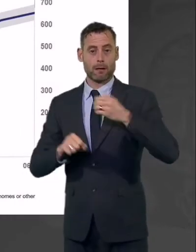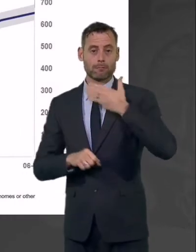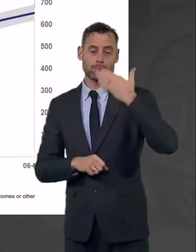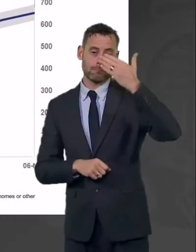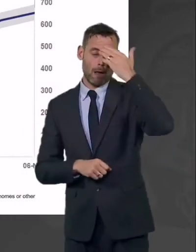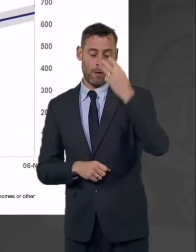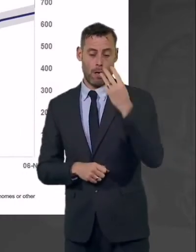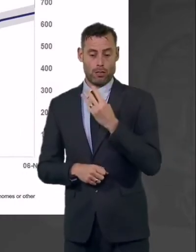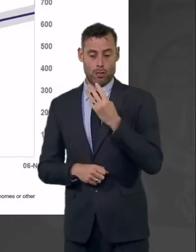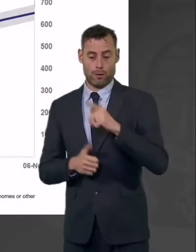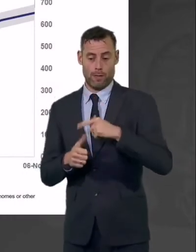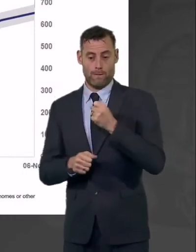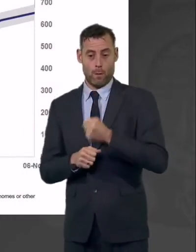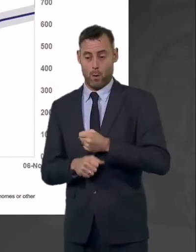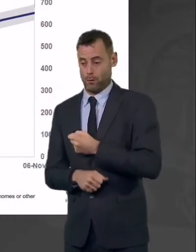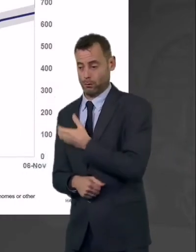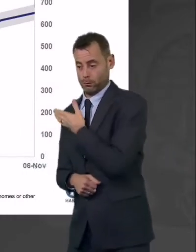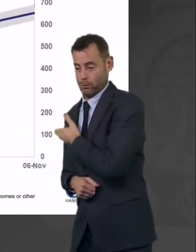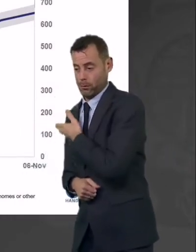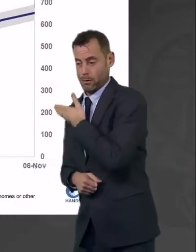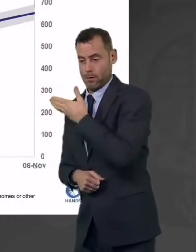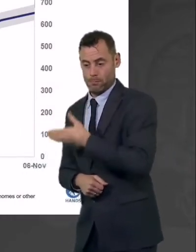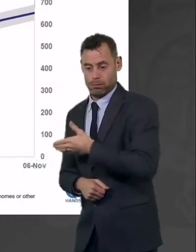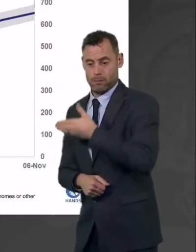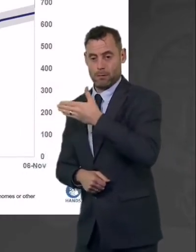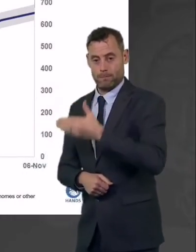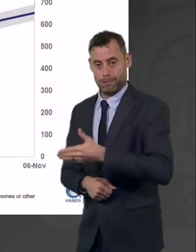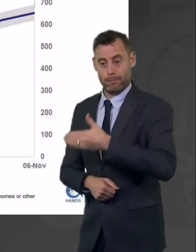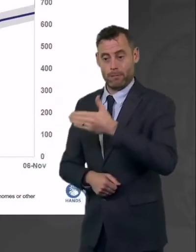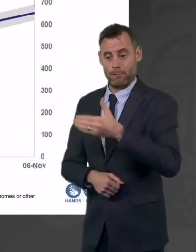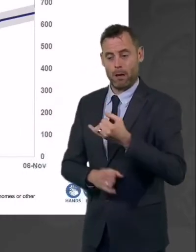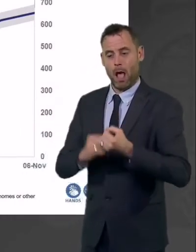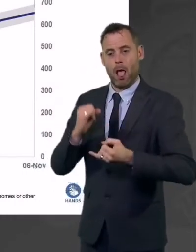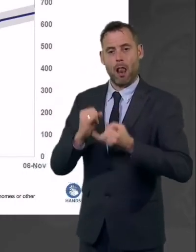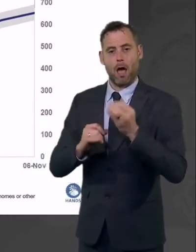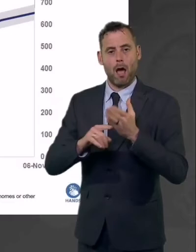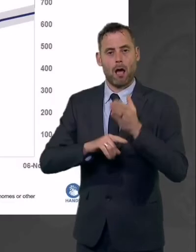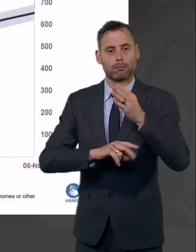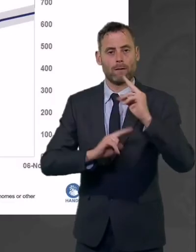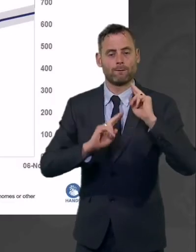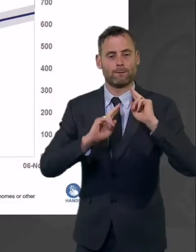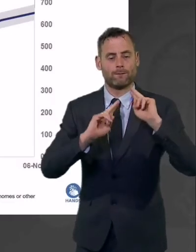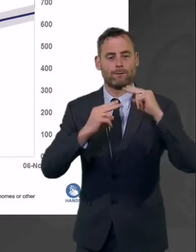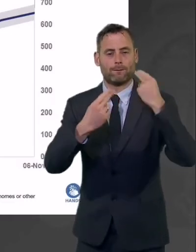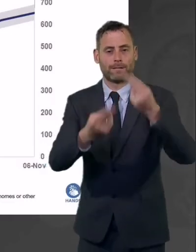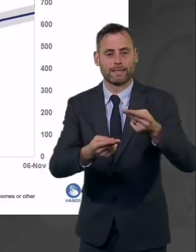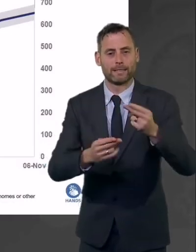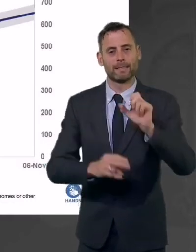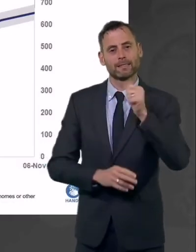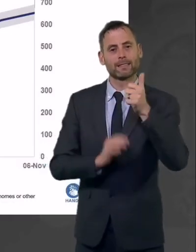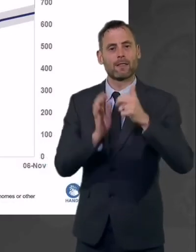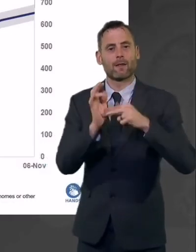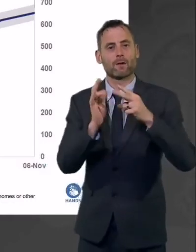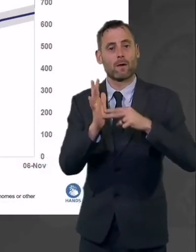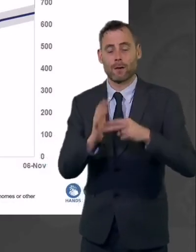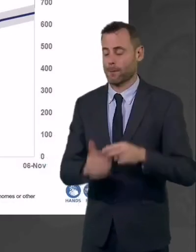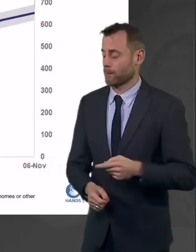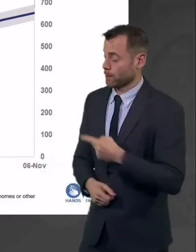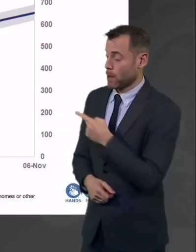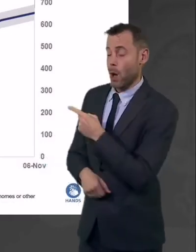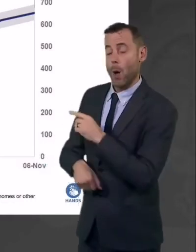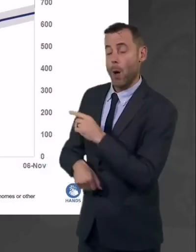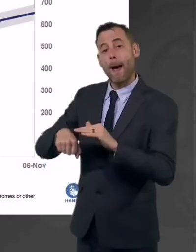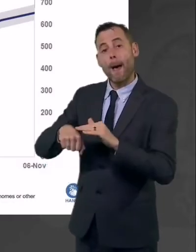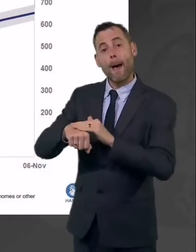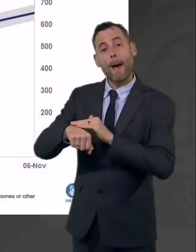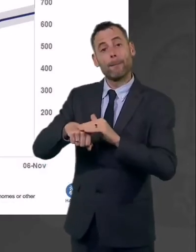The blue line counts how many people in the survey that week had a positive